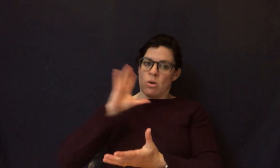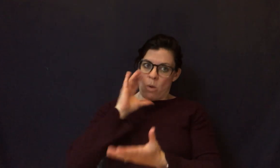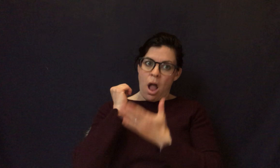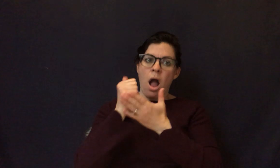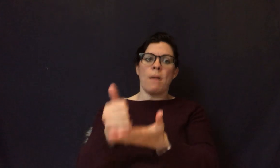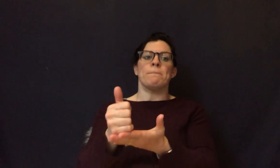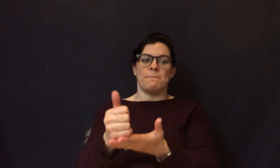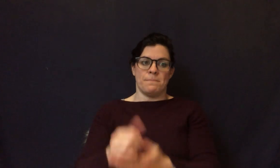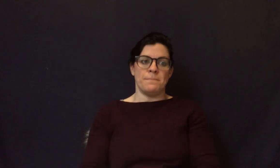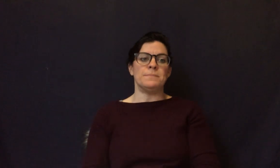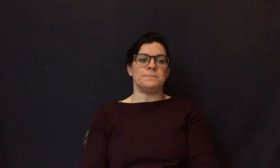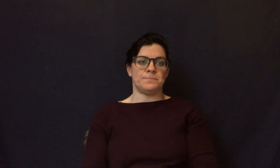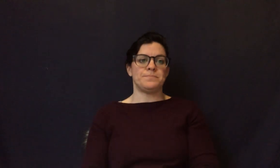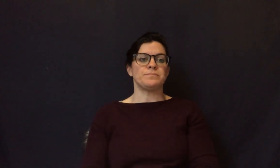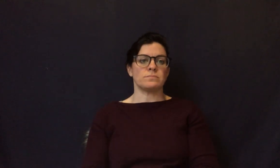stuff. Okay, that way